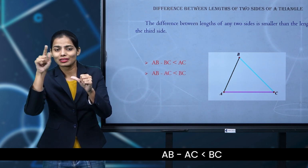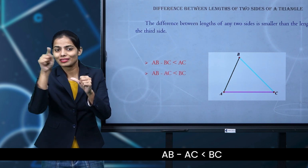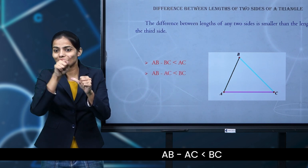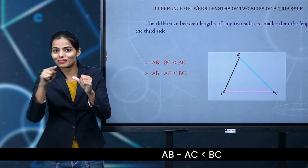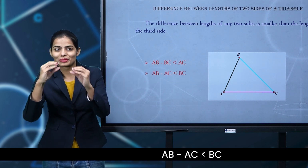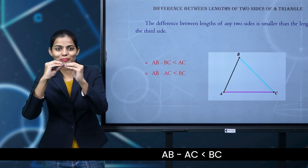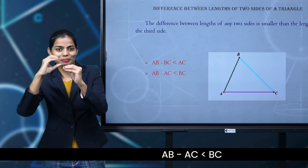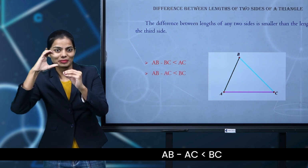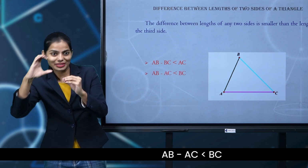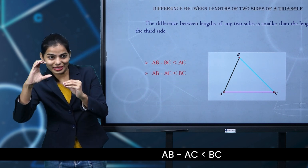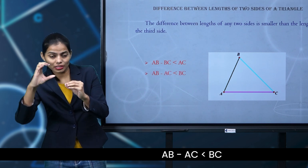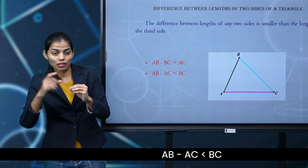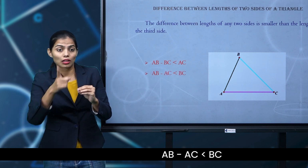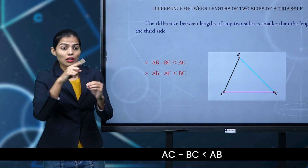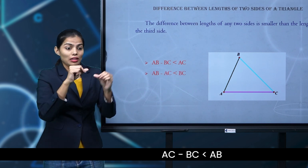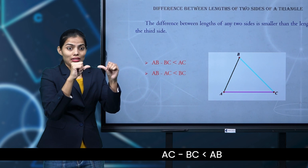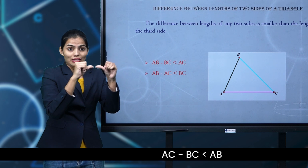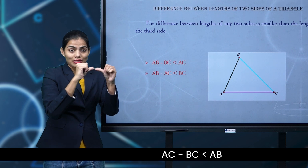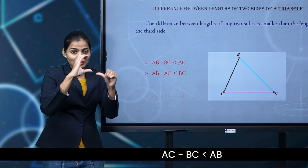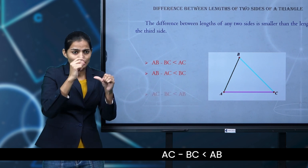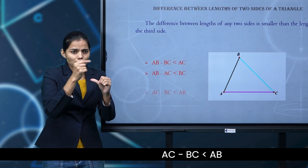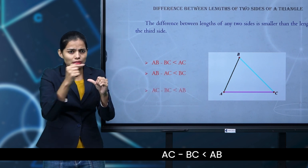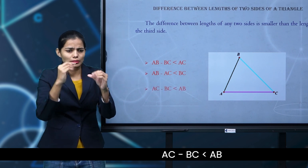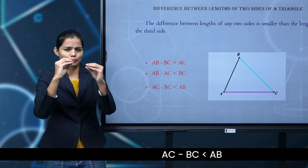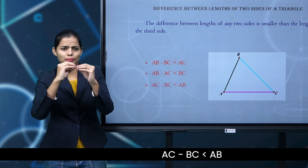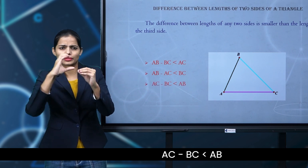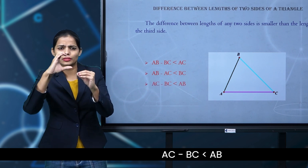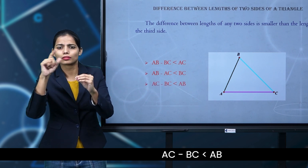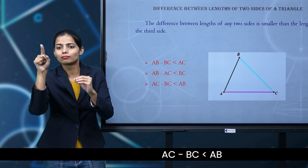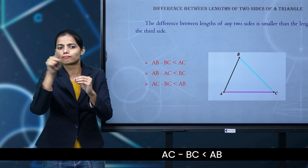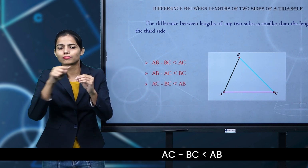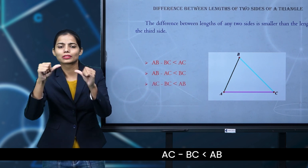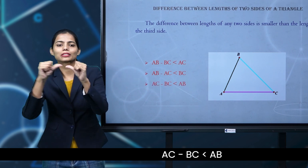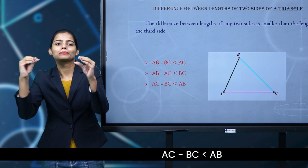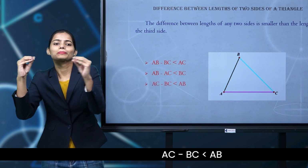BC. AC minus BC less than AB.